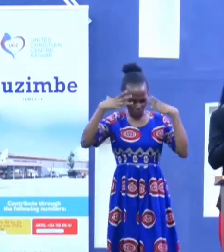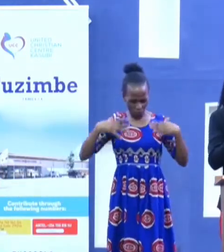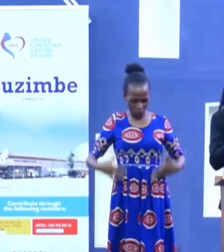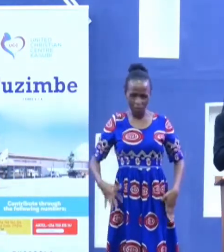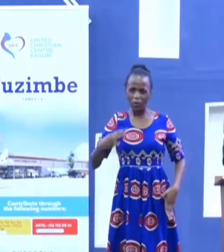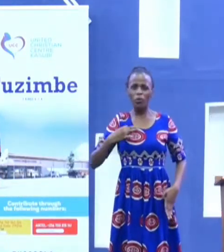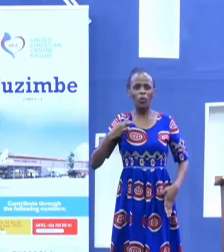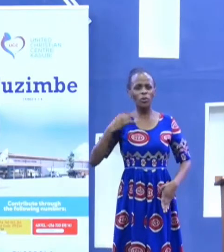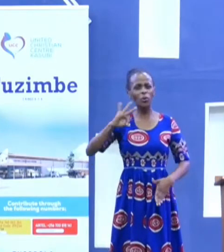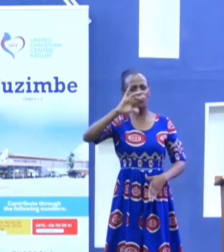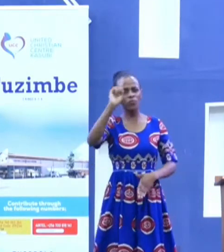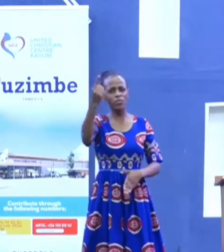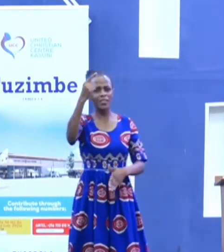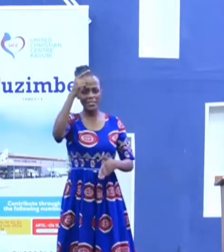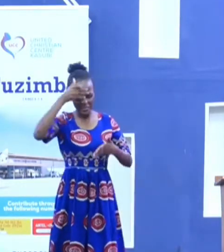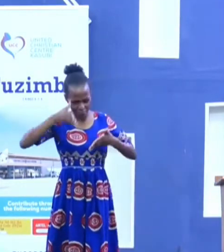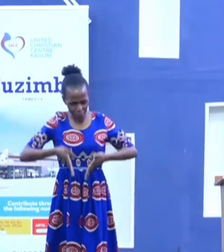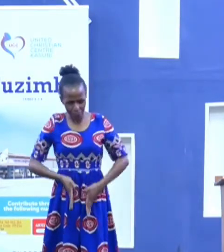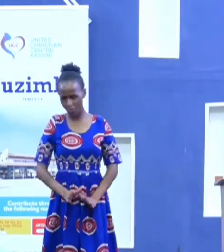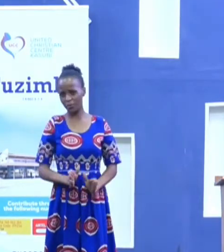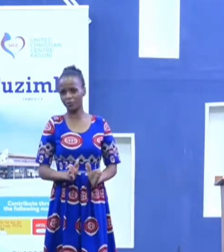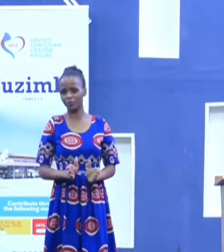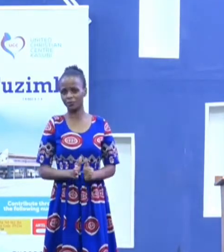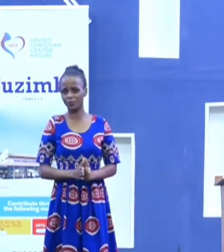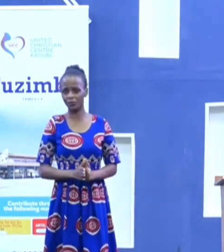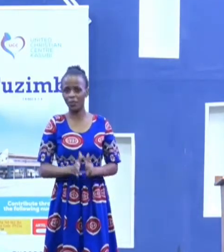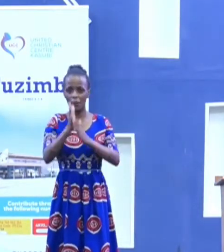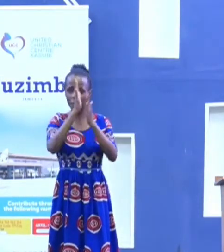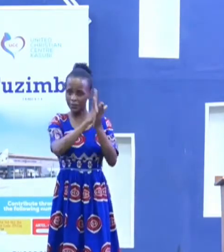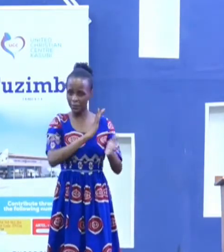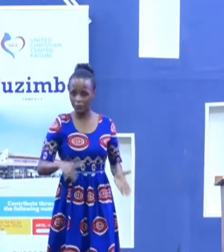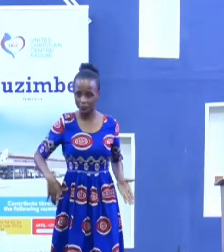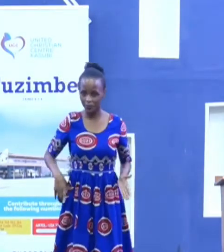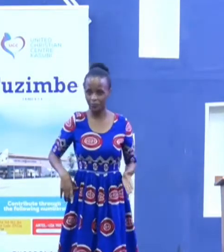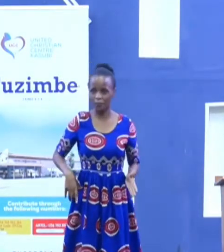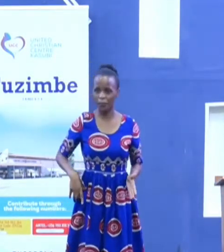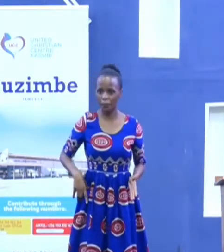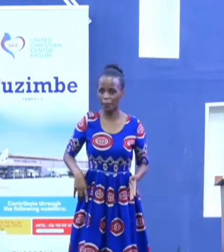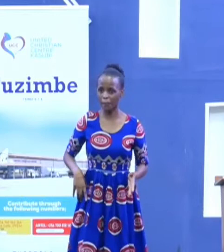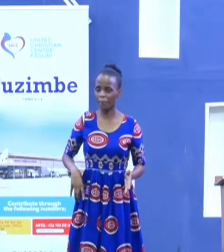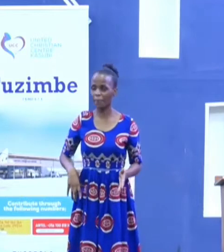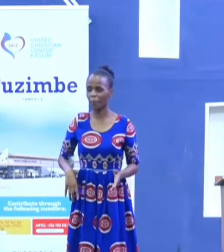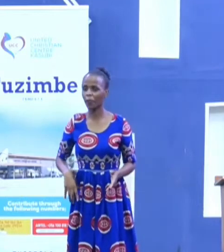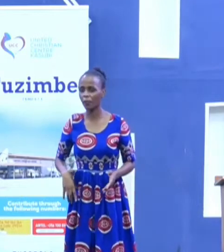Esau. Is someone dressed up with the garment of the firstborn. Praise the Lord.